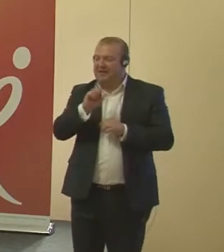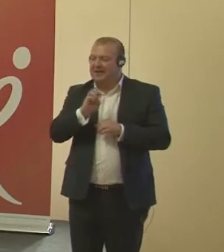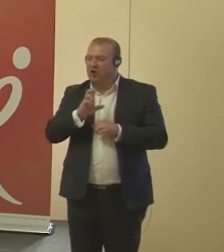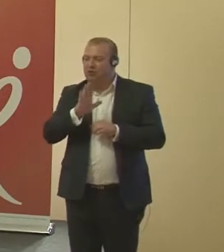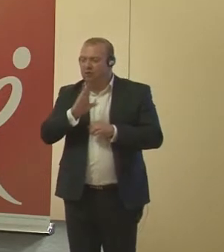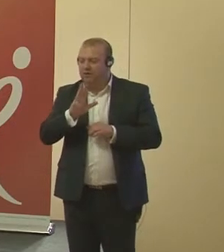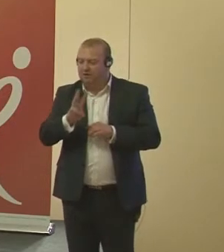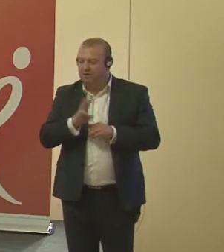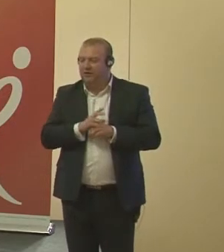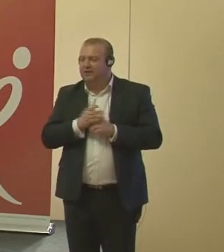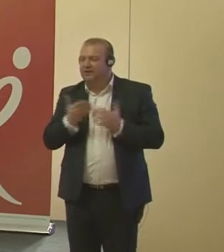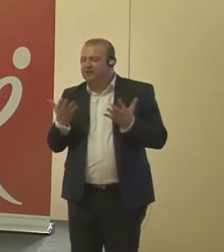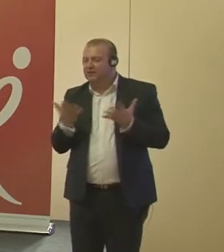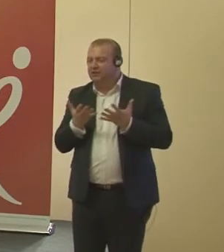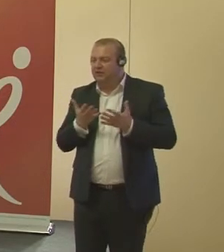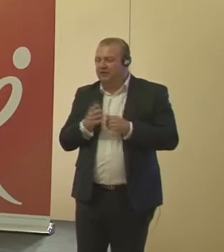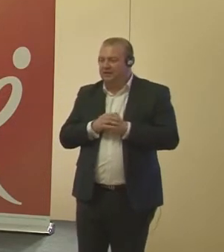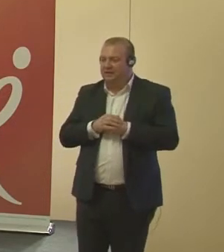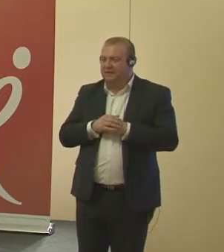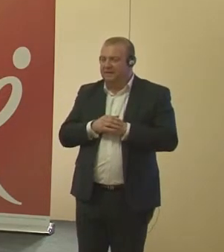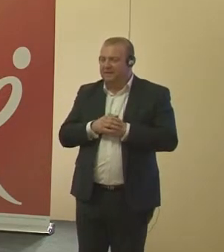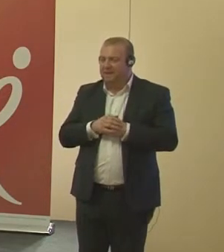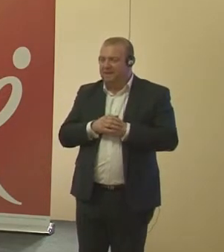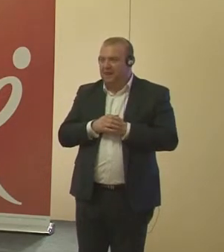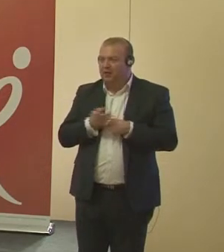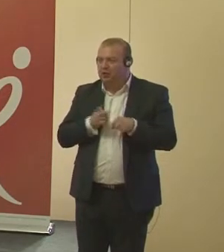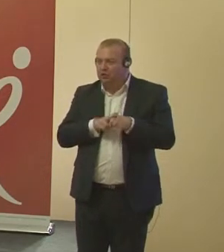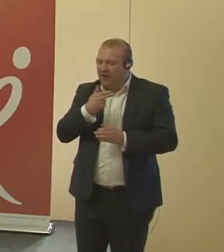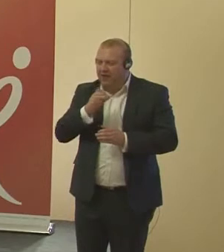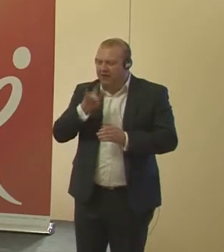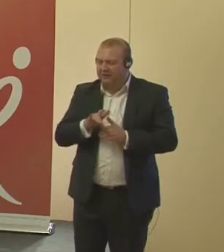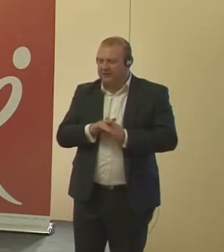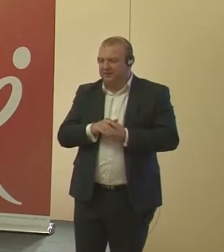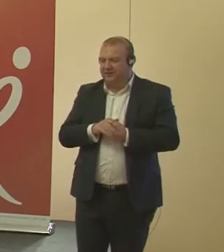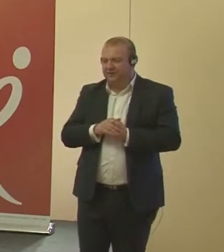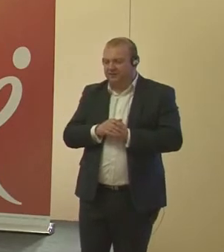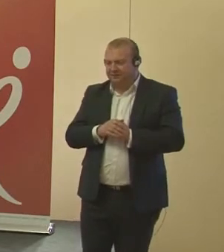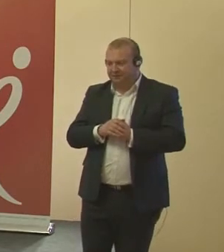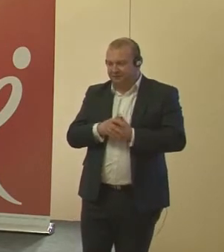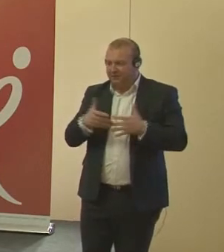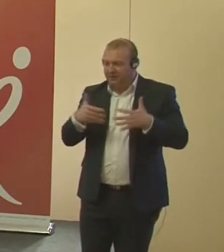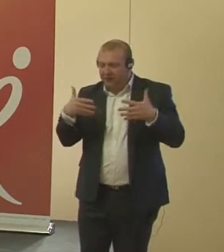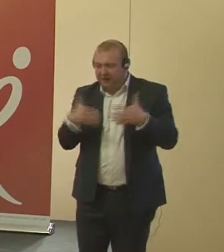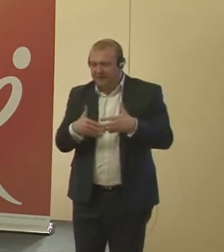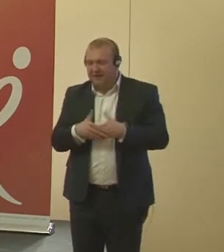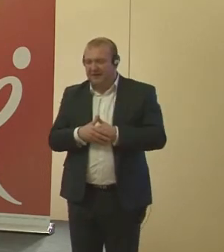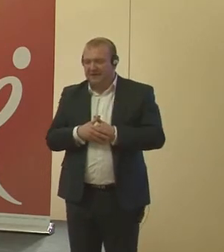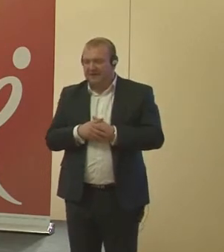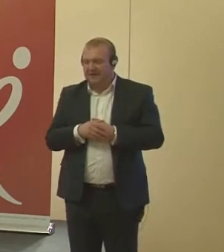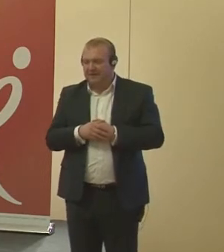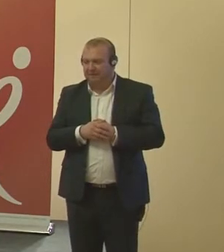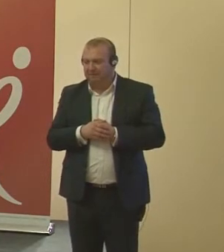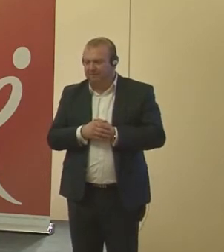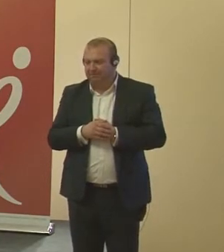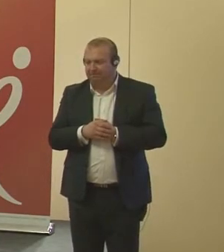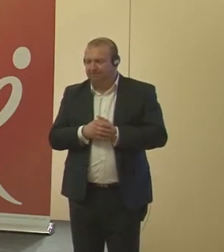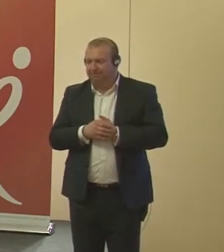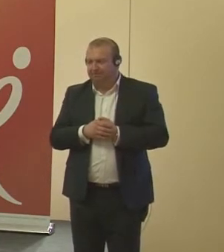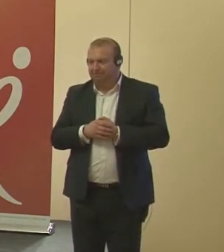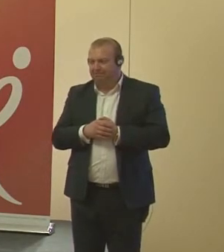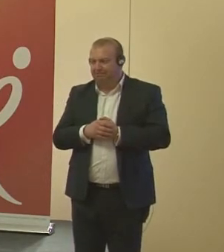the challenge then of meeting face-to-face, because if you're isolated from your peers, going back into the classroom can be quite a